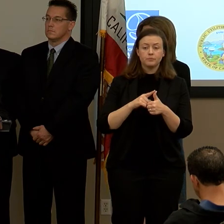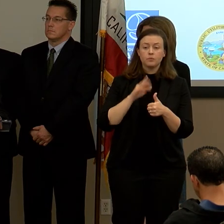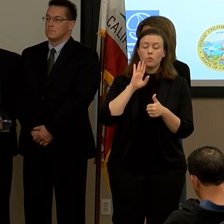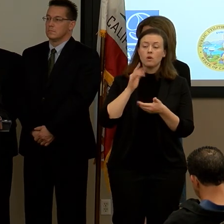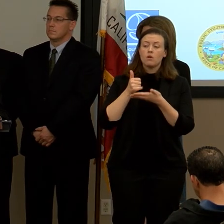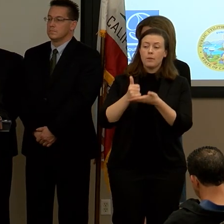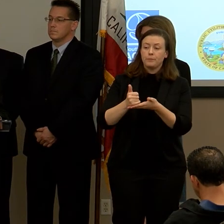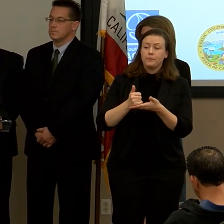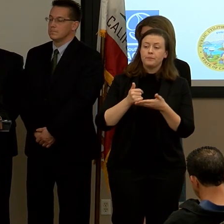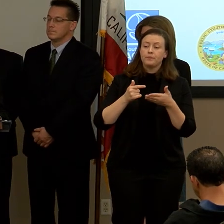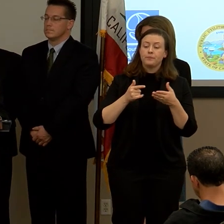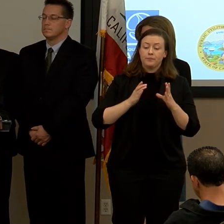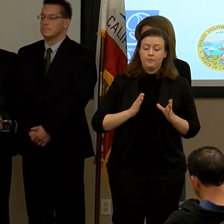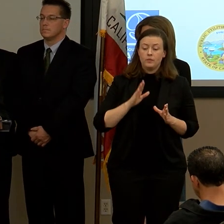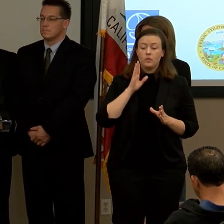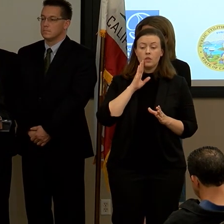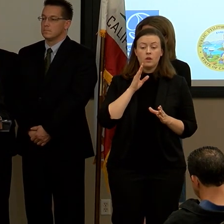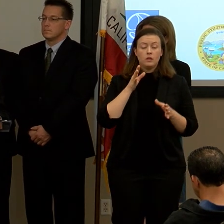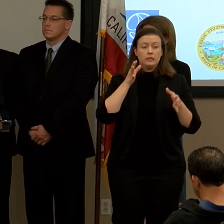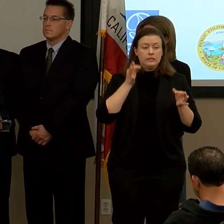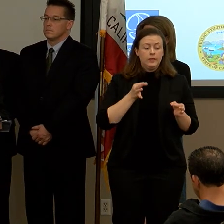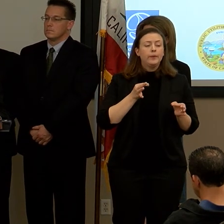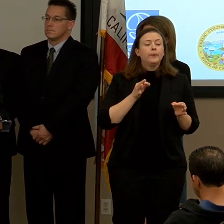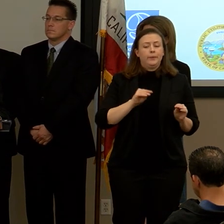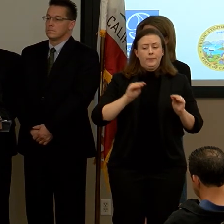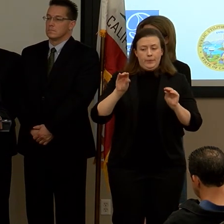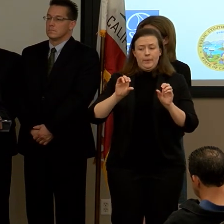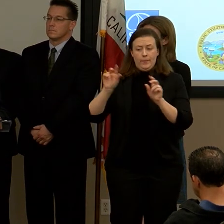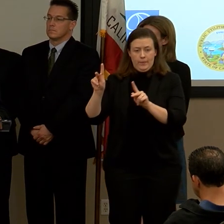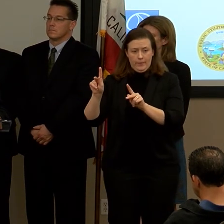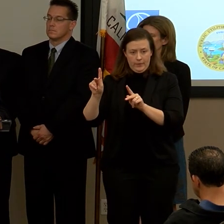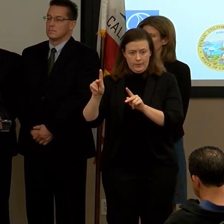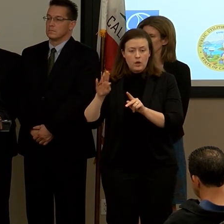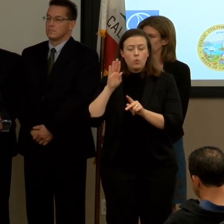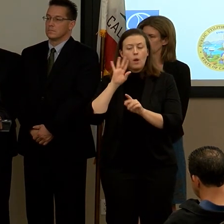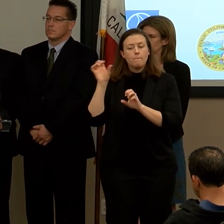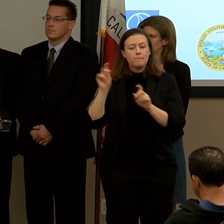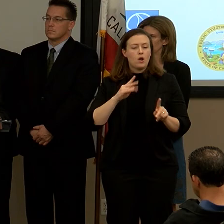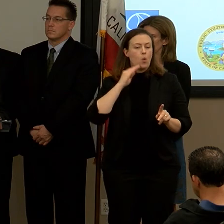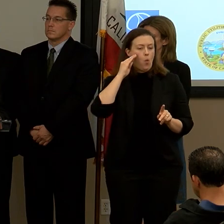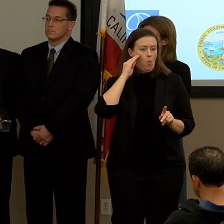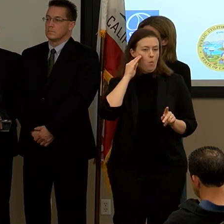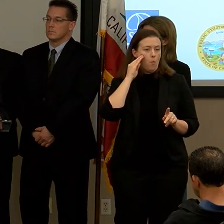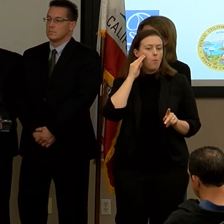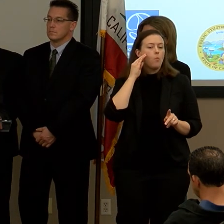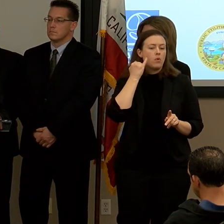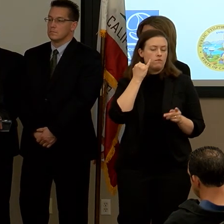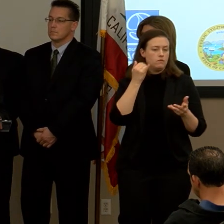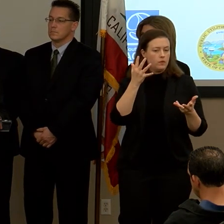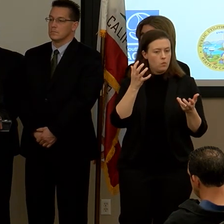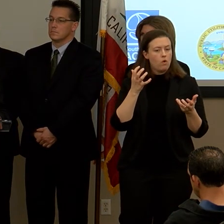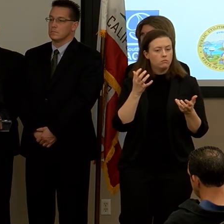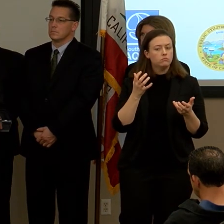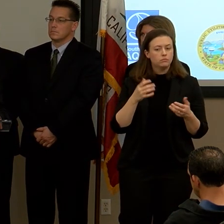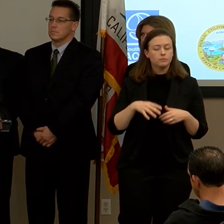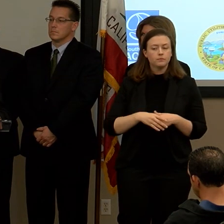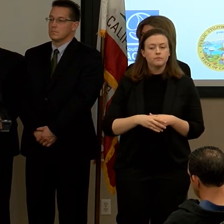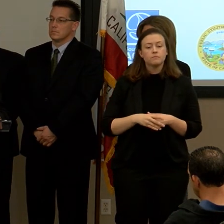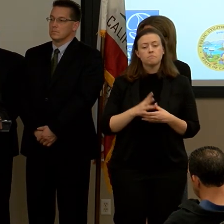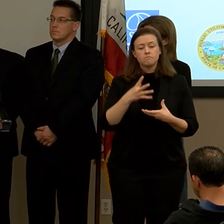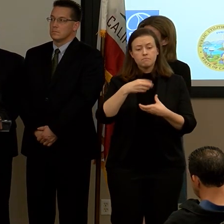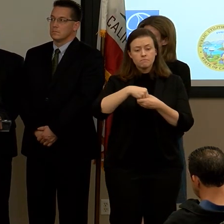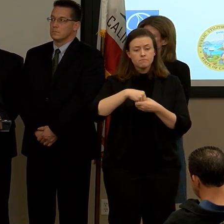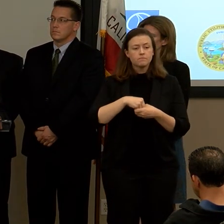help residents who chose to relocate to return to their normal lives as smoothly as possible. And this includes